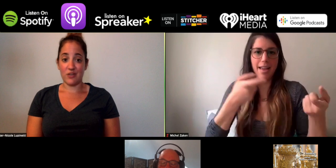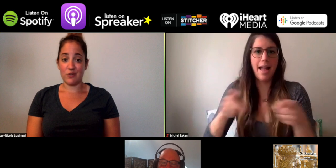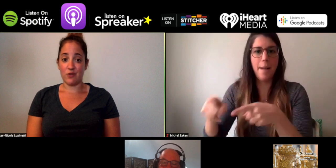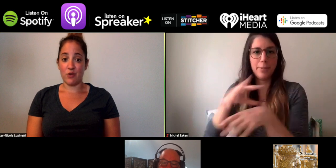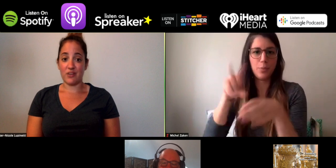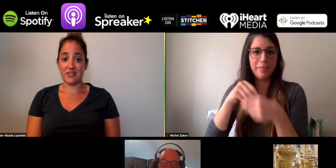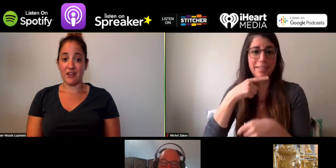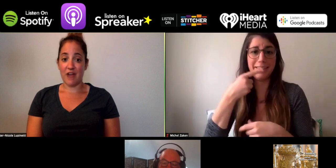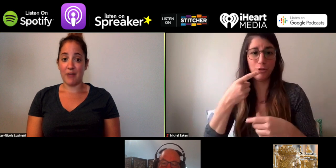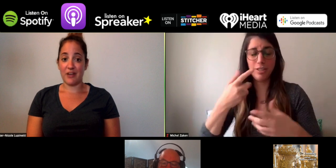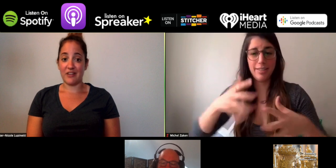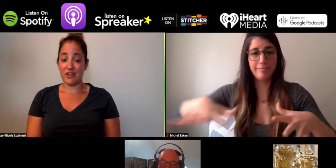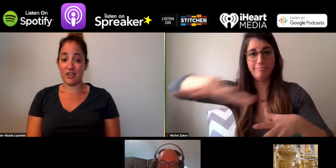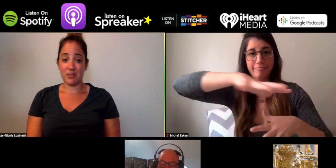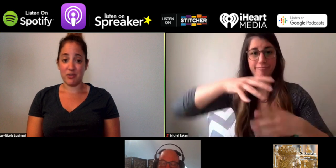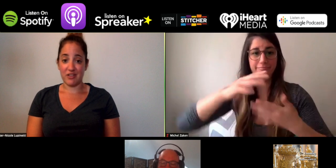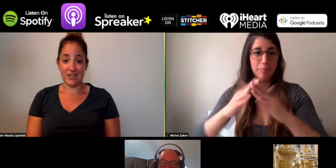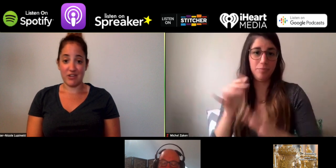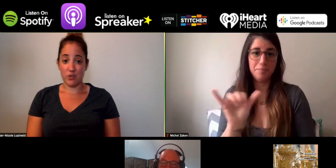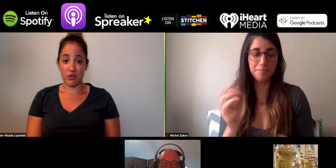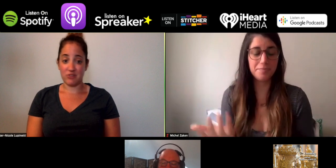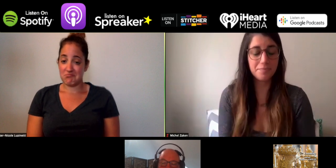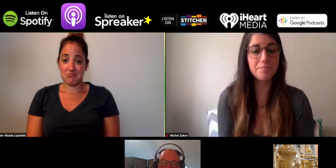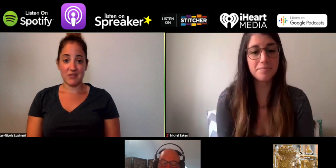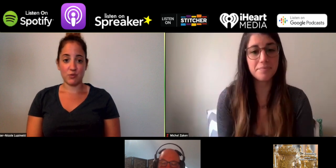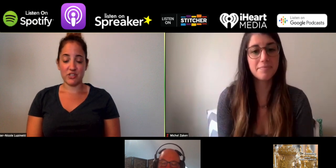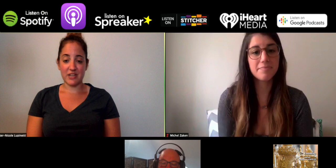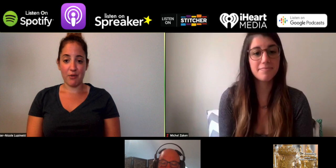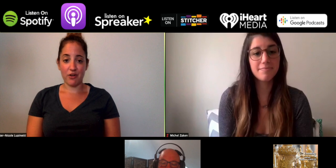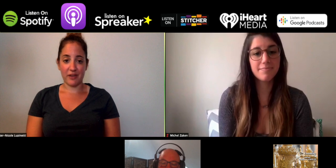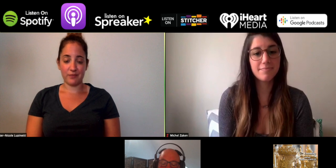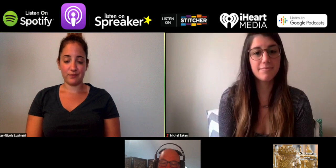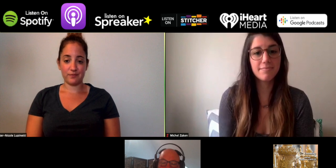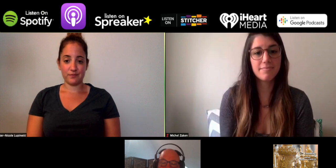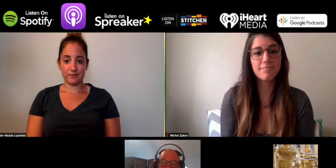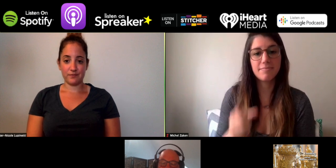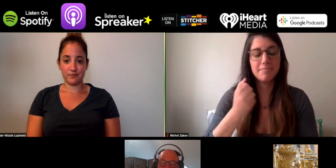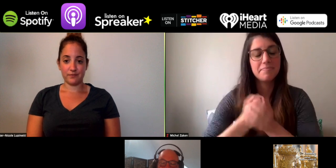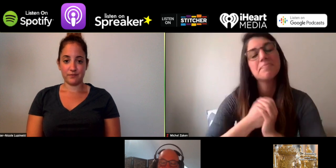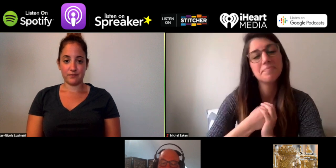that we don't notice that are happening in the hearing community, in the hearing world, because we're just not part of that.